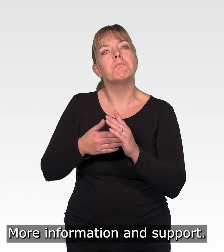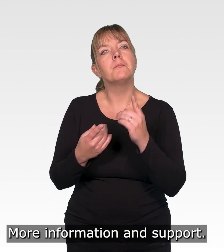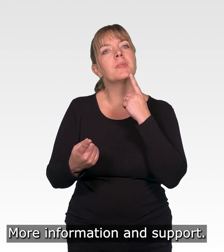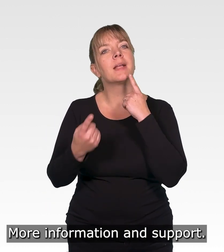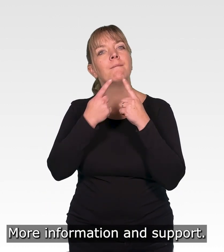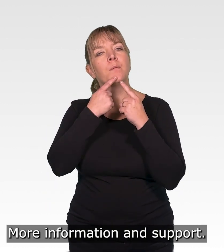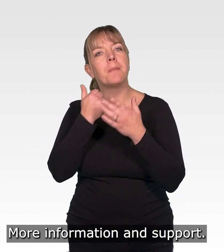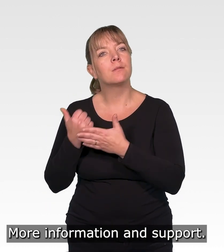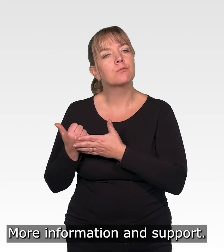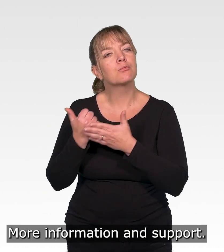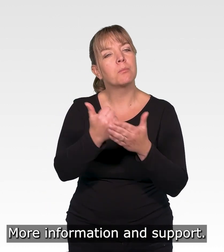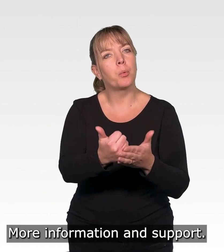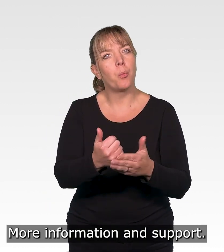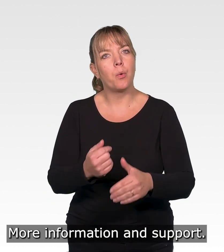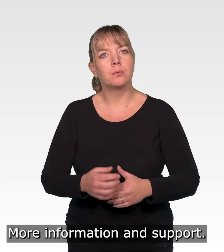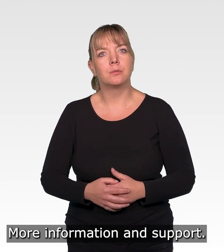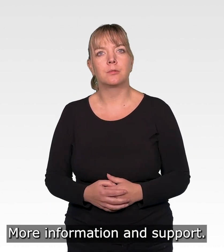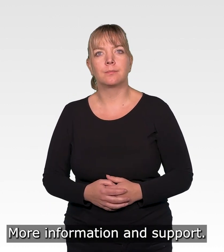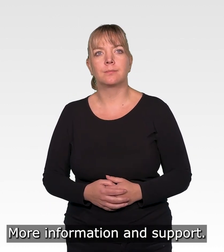More information and support.